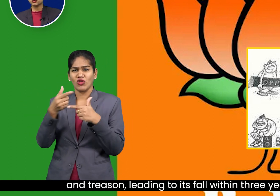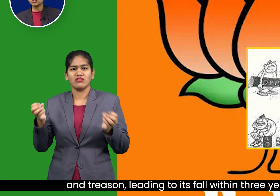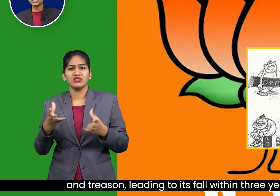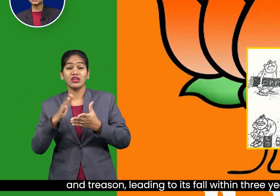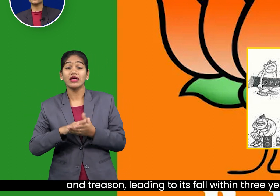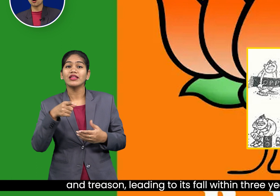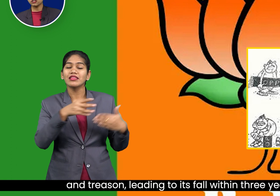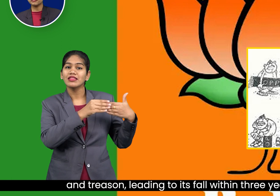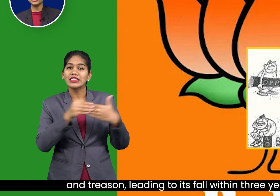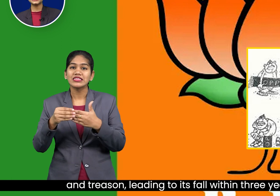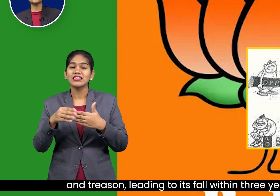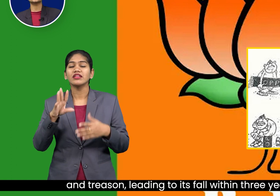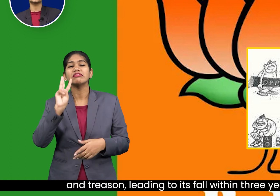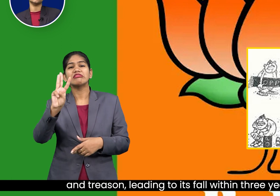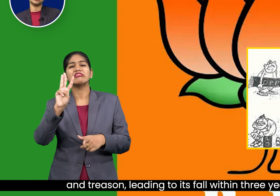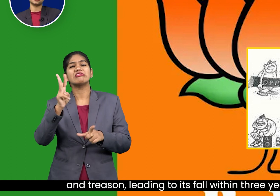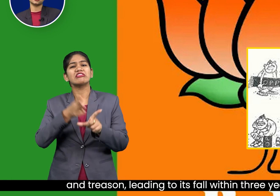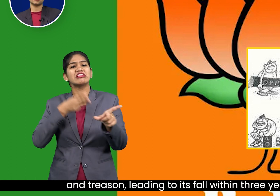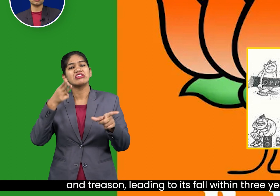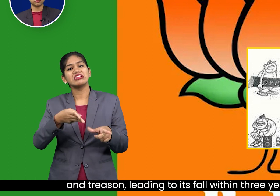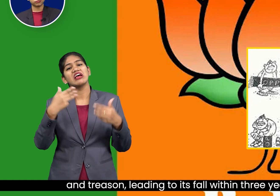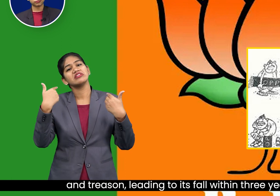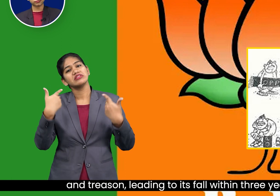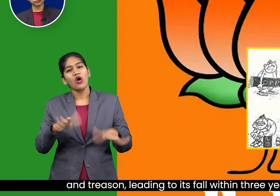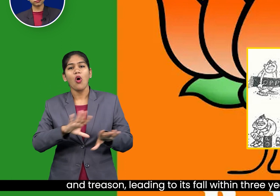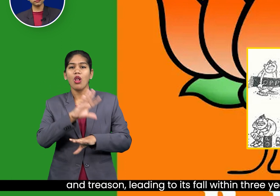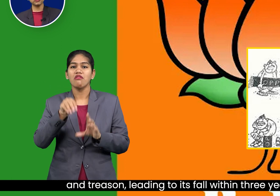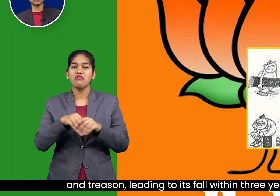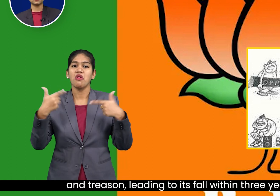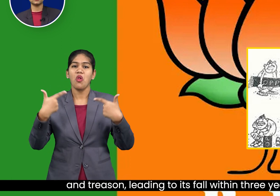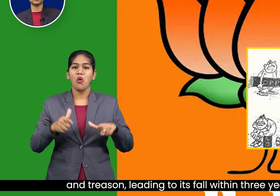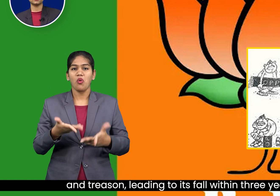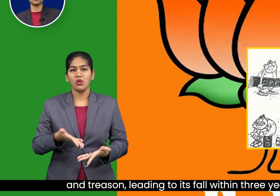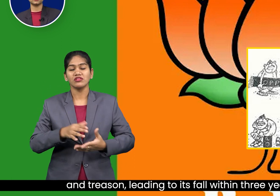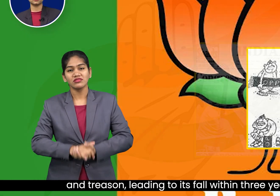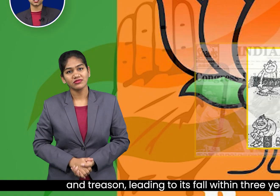Leading to its fall within 3 years.